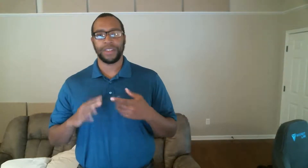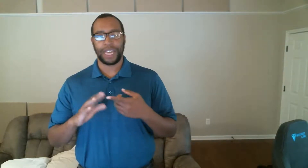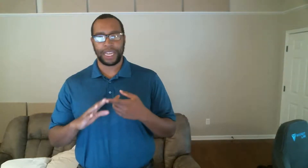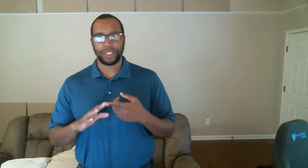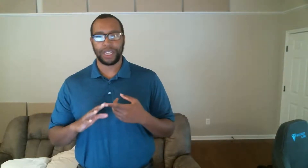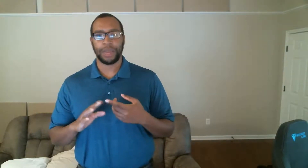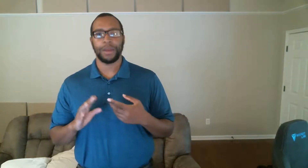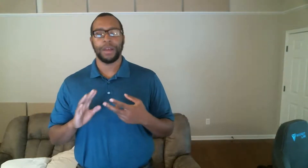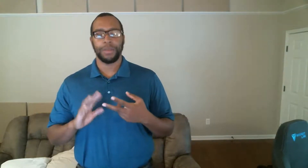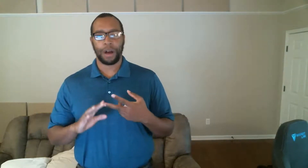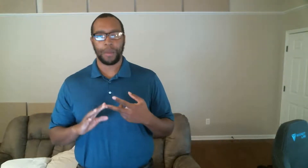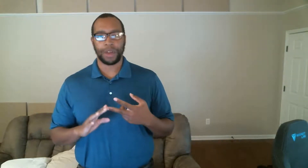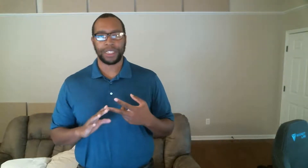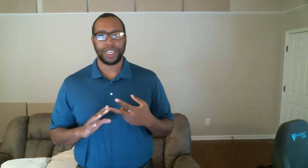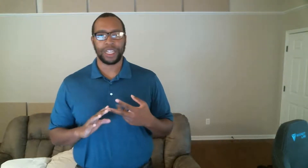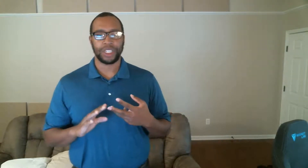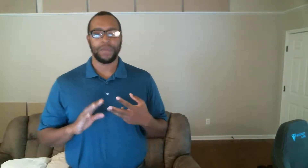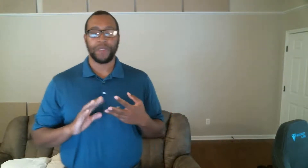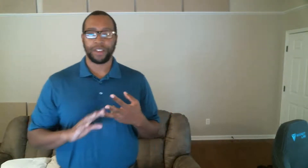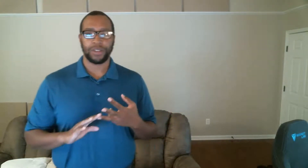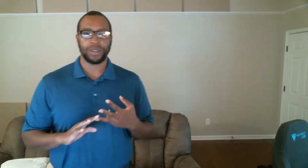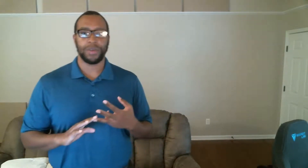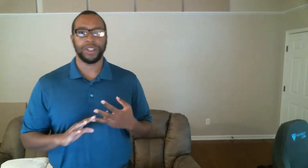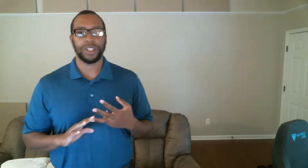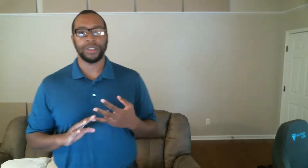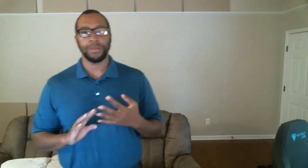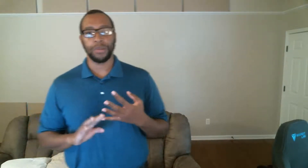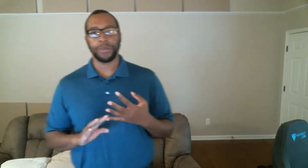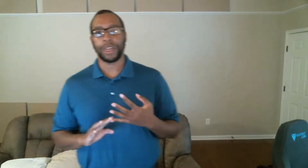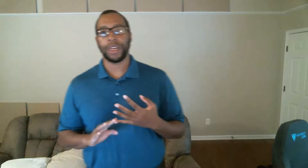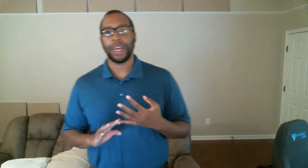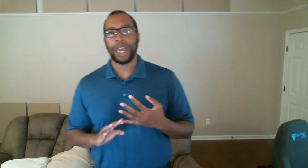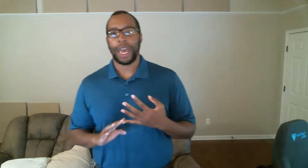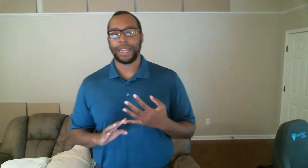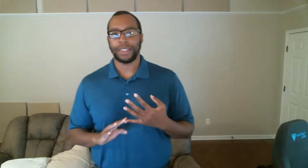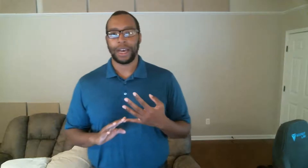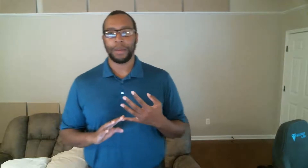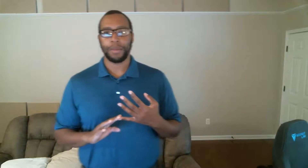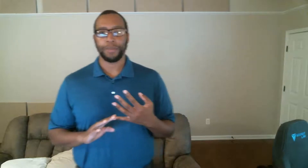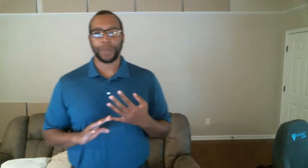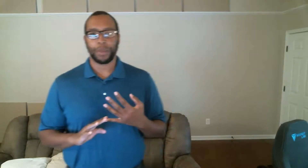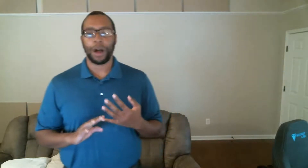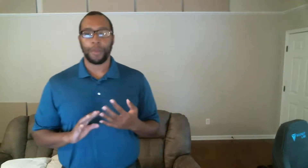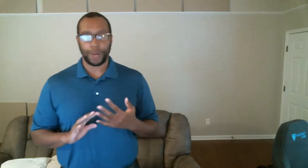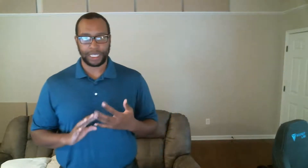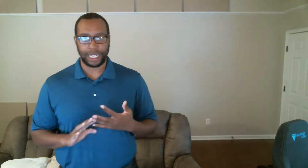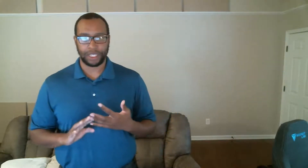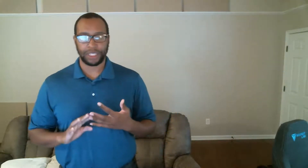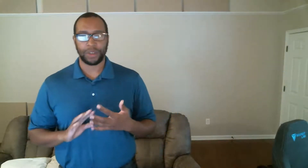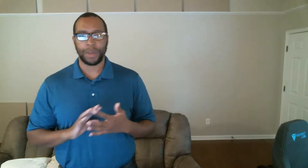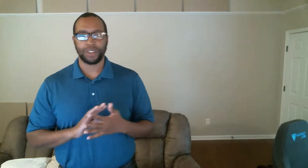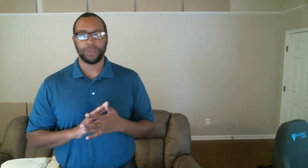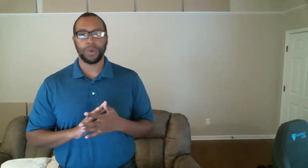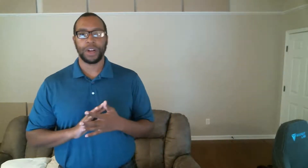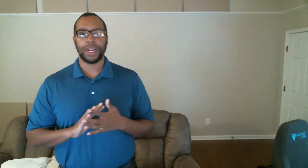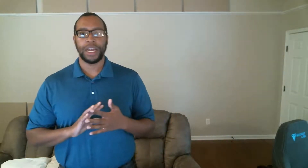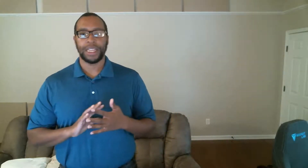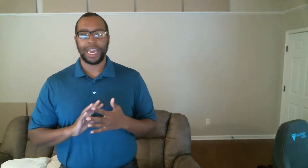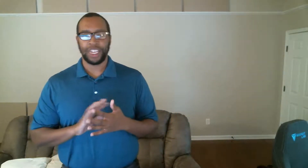hand shape, palm orientation, facial expressions, movement, and palm orientation. So make sure that each